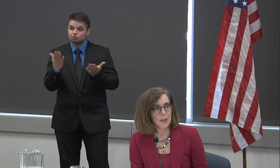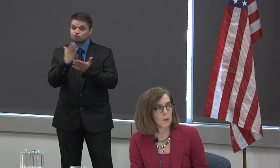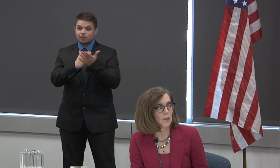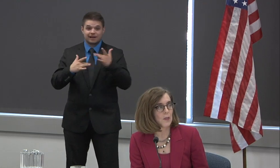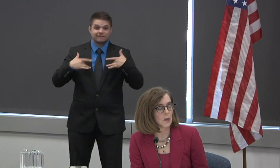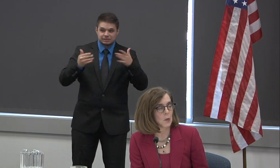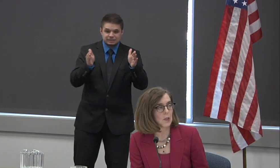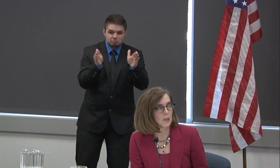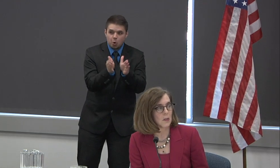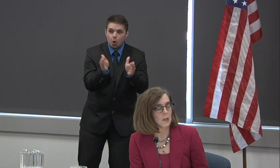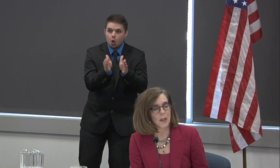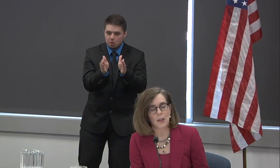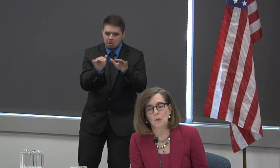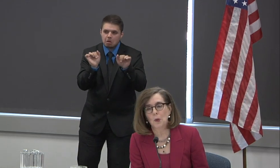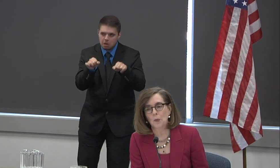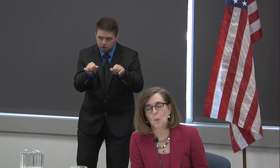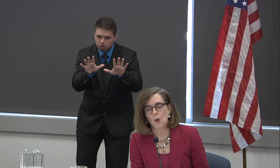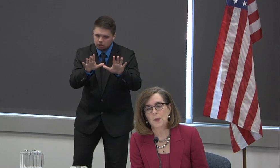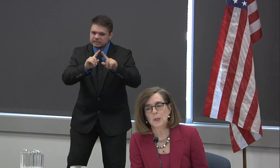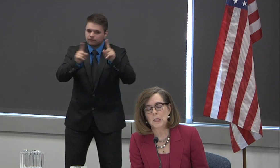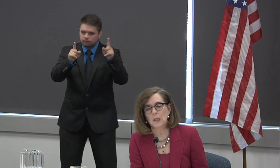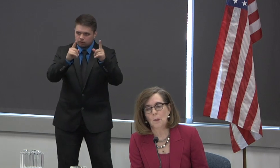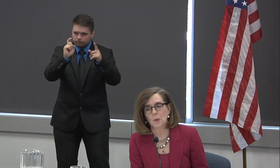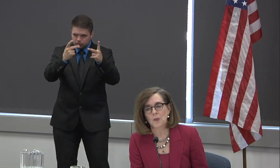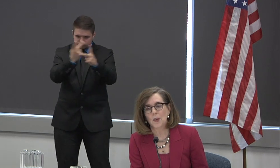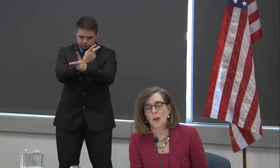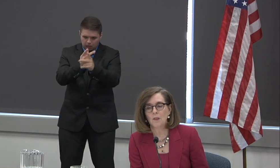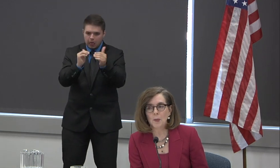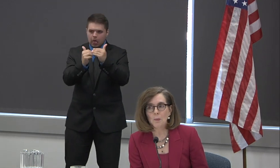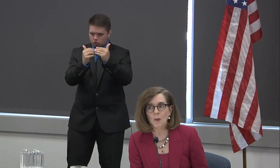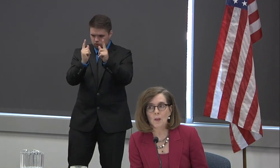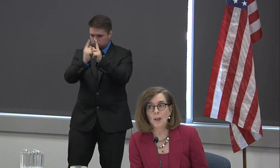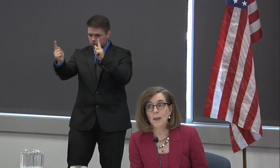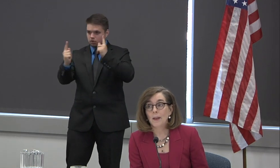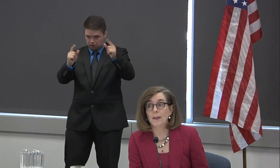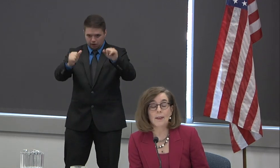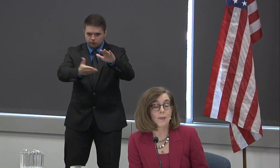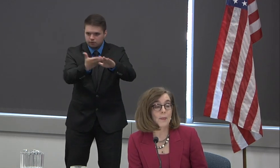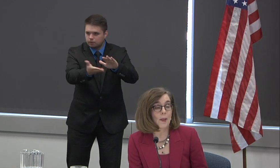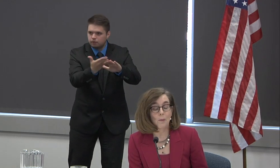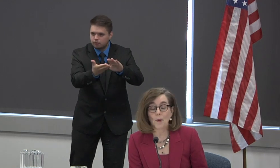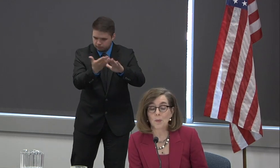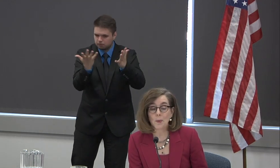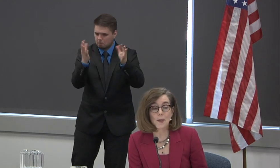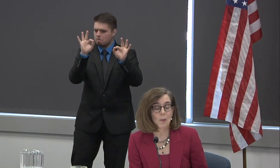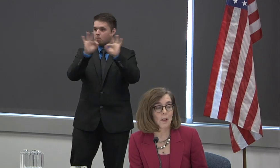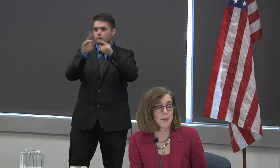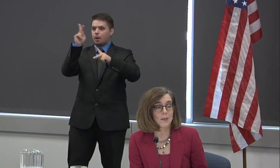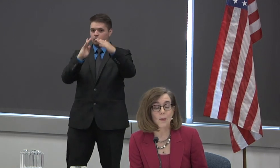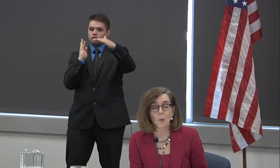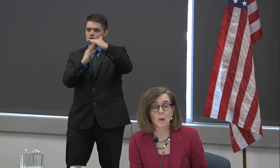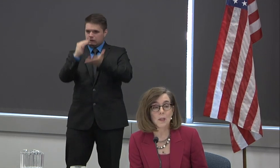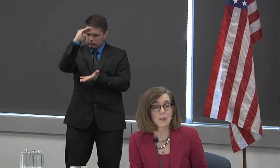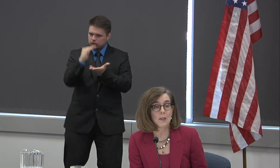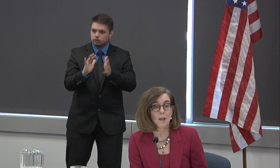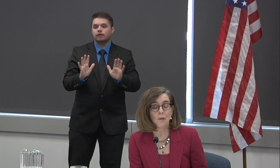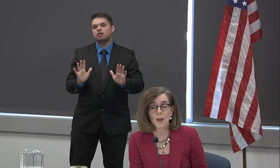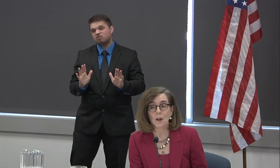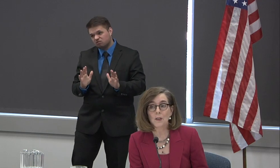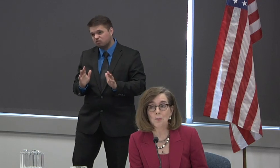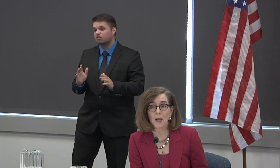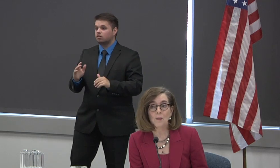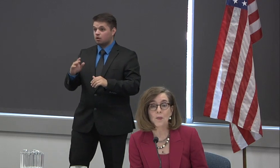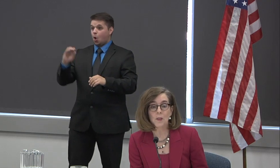with physical distancing and with more limited numbers of people. And I think that probably applies to the Oregon State Fair,